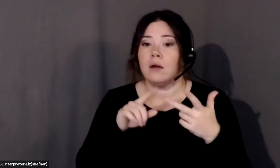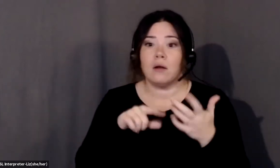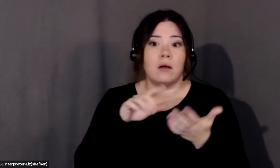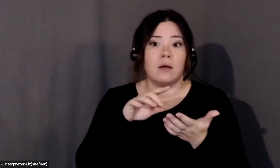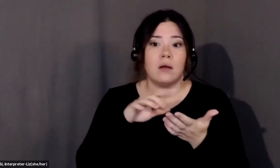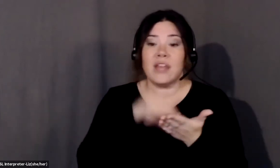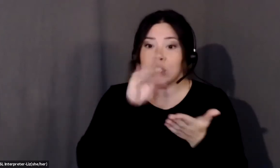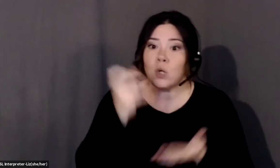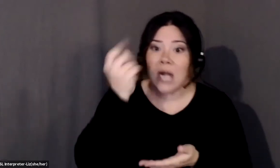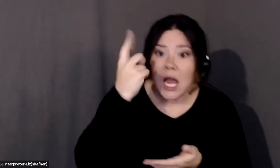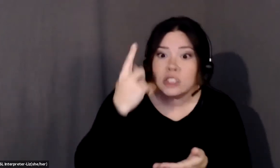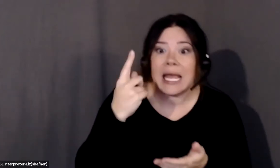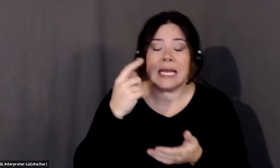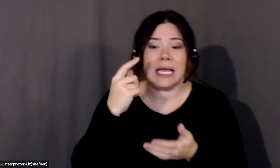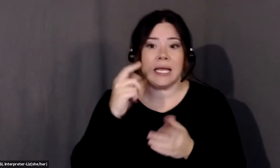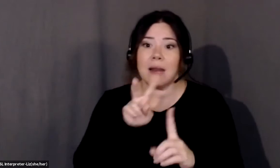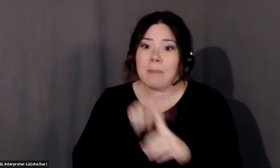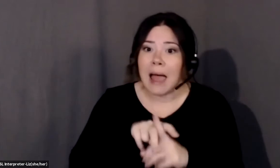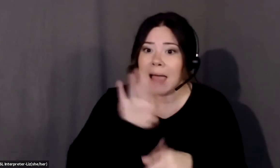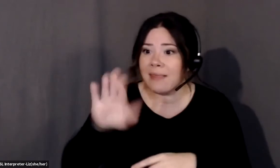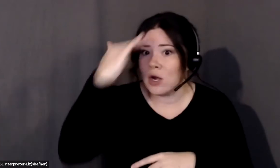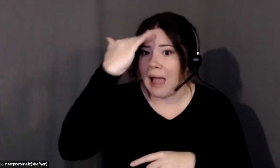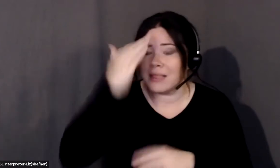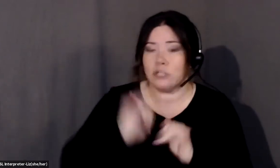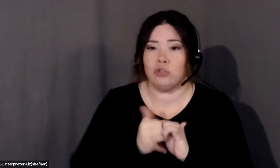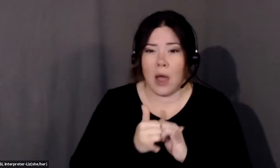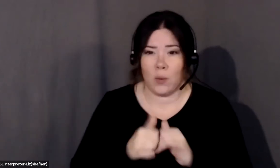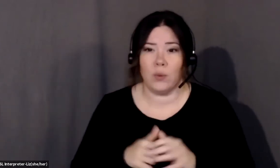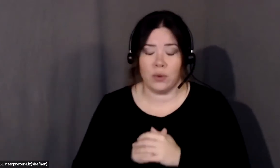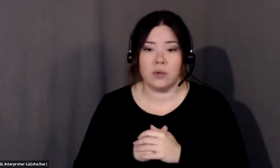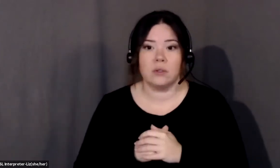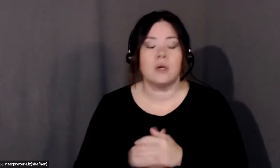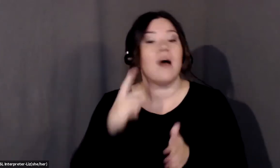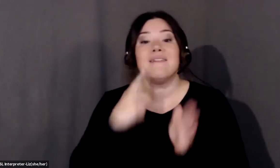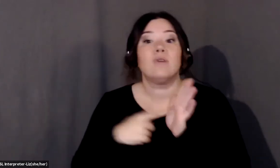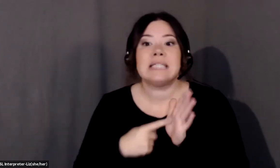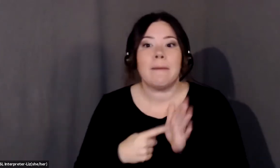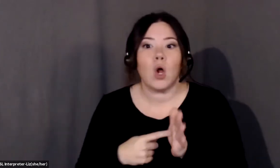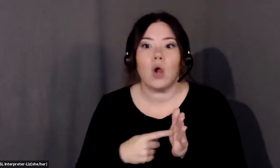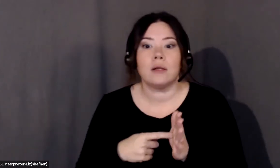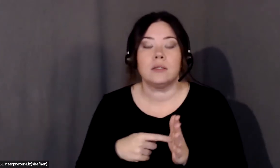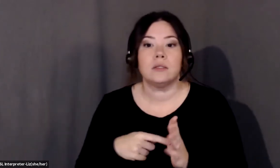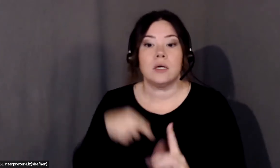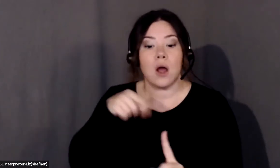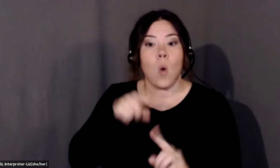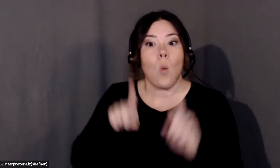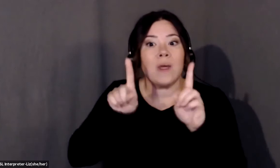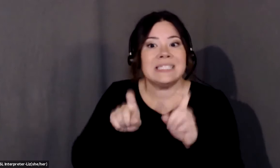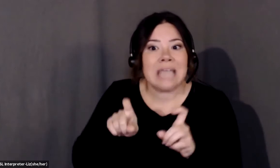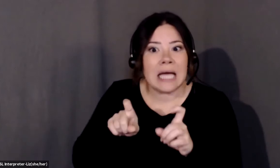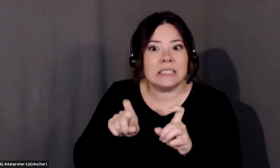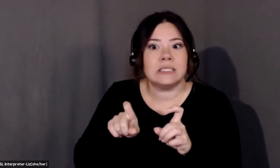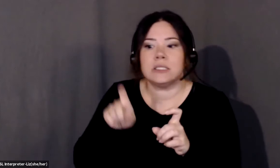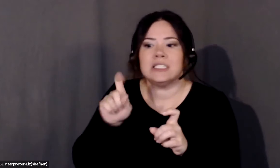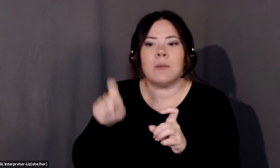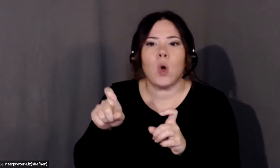and expression of gained knowledge? So, for example, what is the test truly measuring?